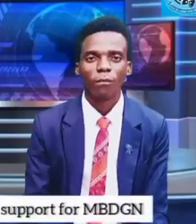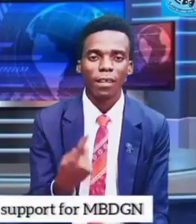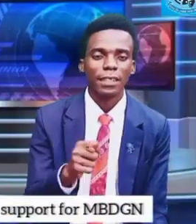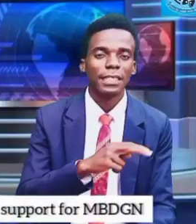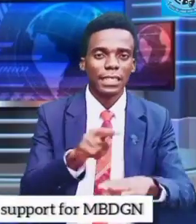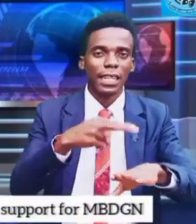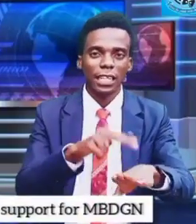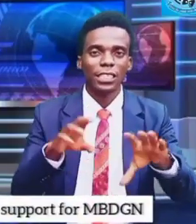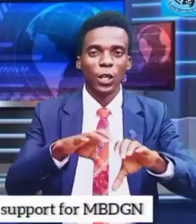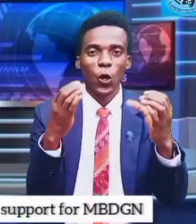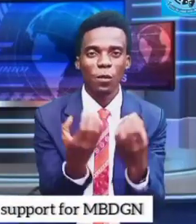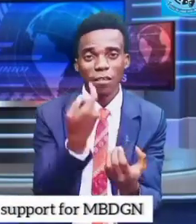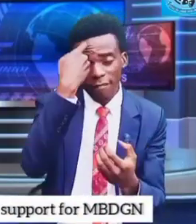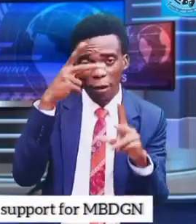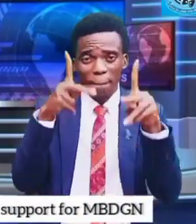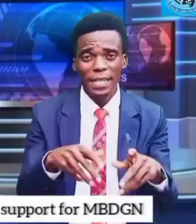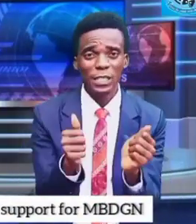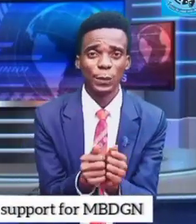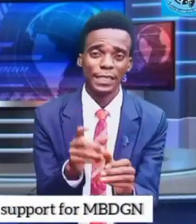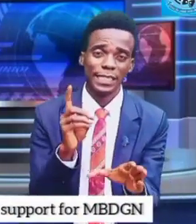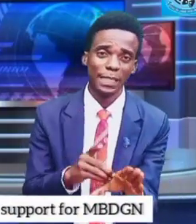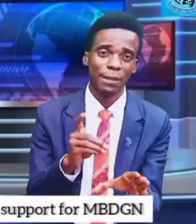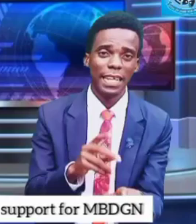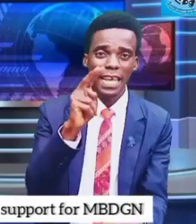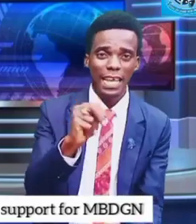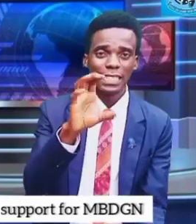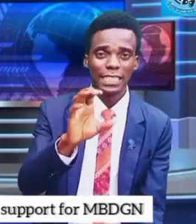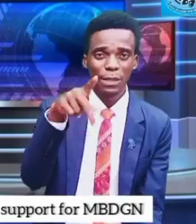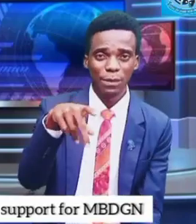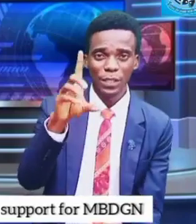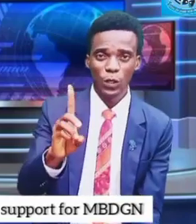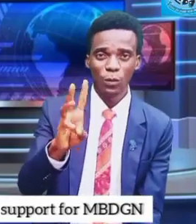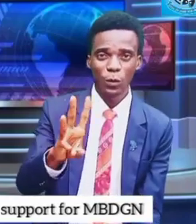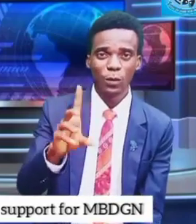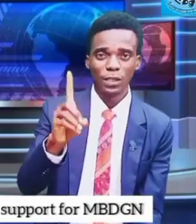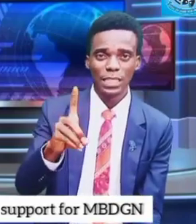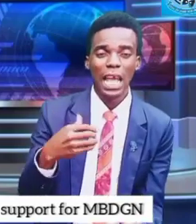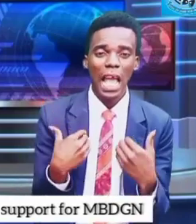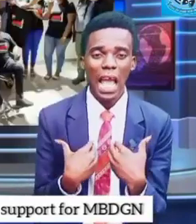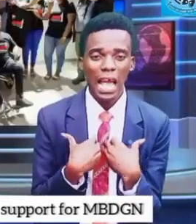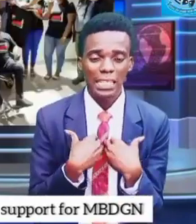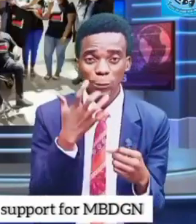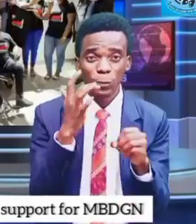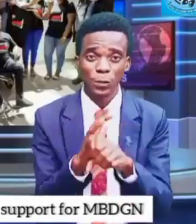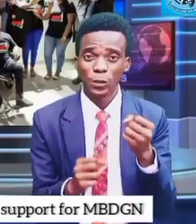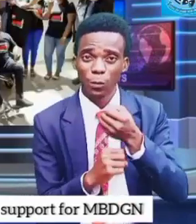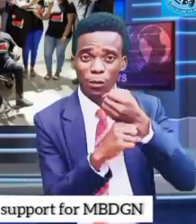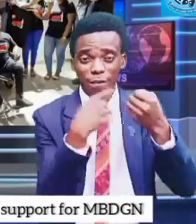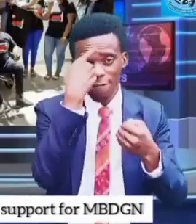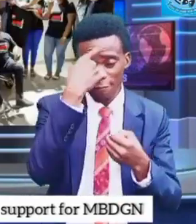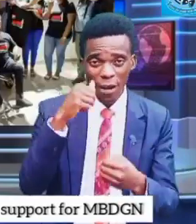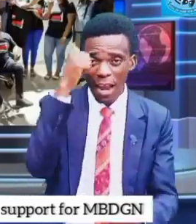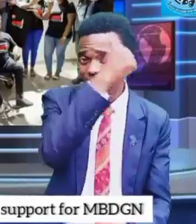The National Commission for Persons with Disability (NC-PWD) has pledged support for